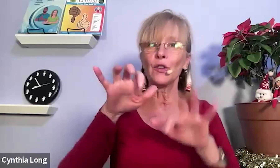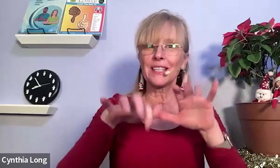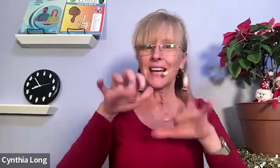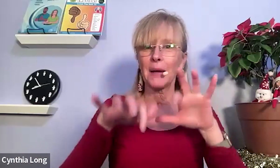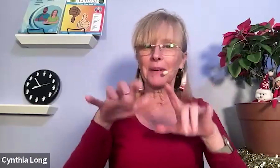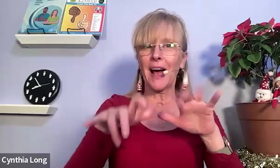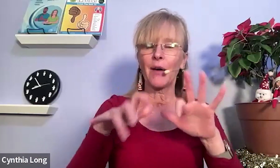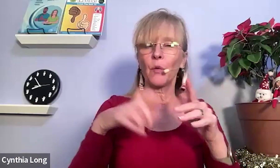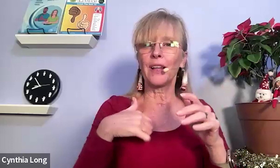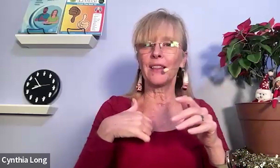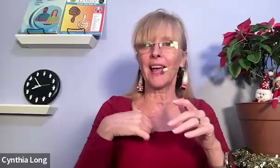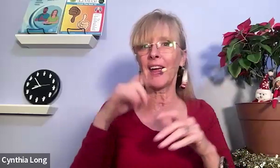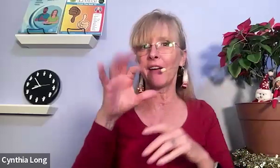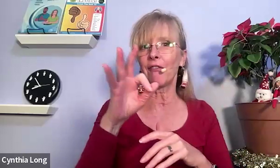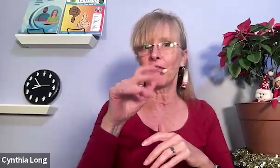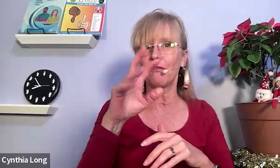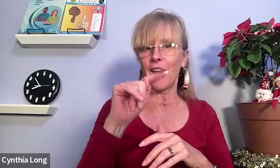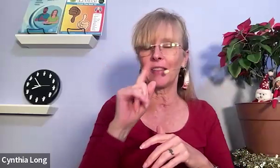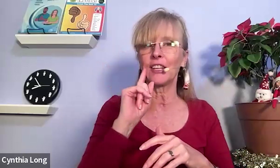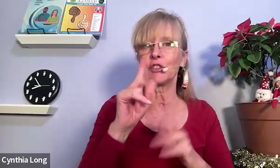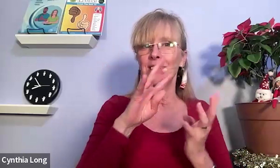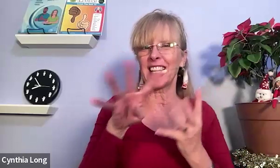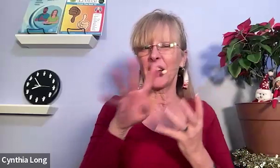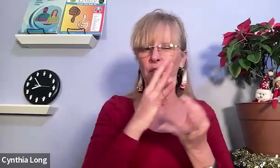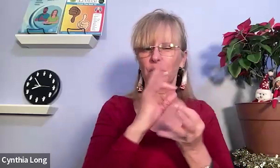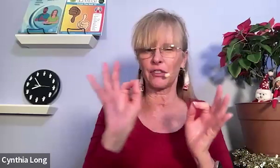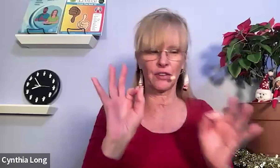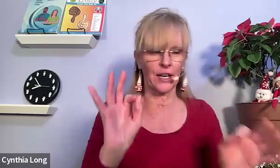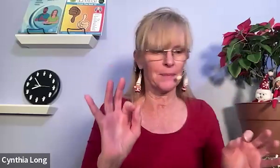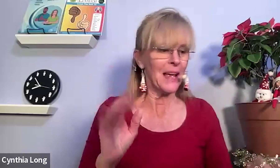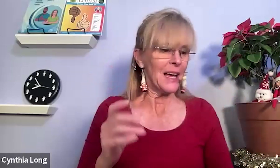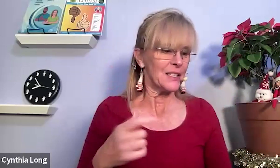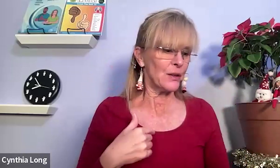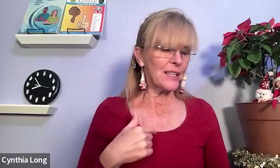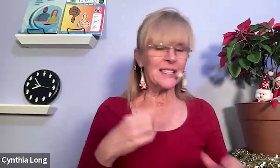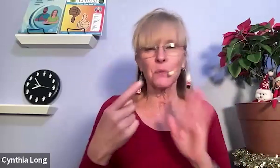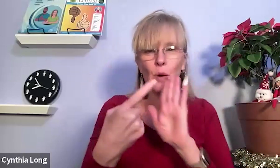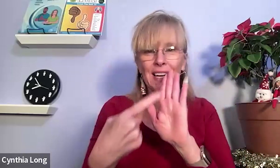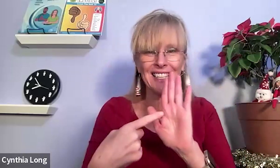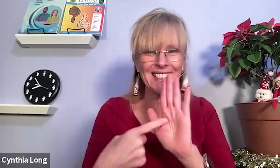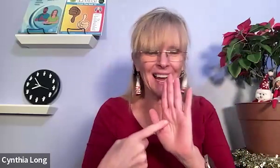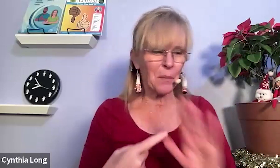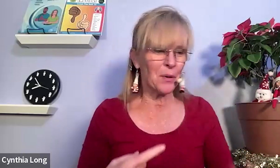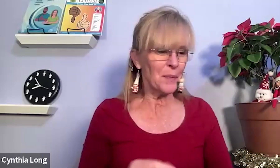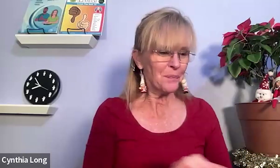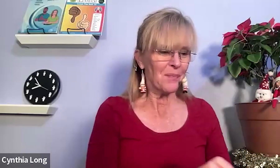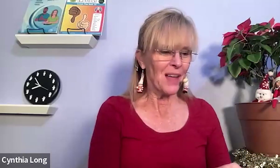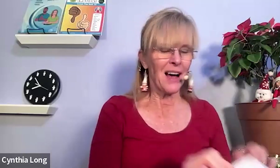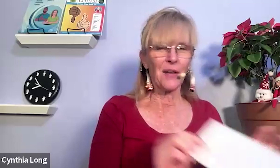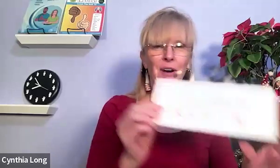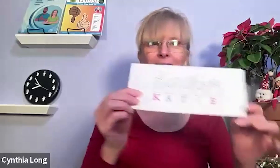can type it out with a font that you can download for free. So this is one example right